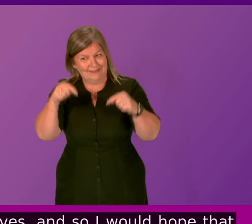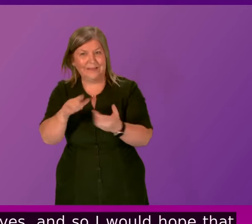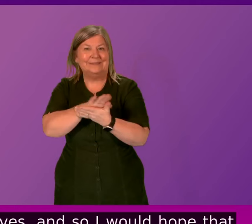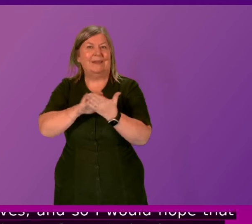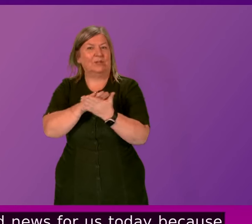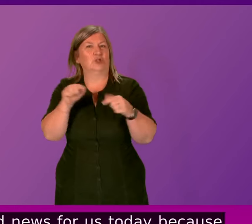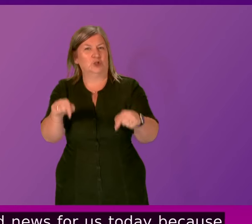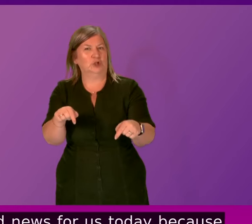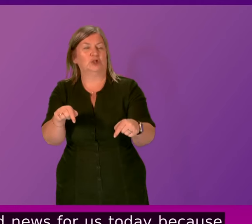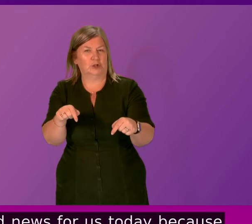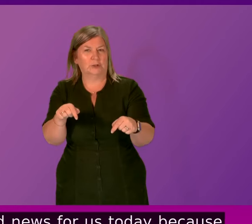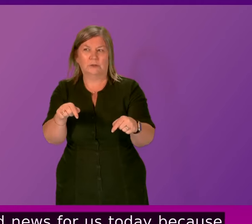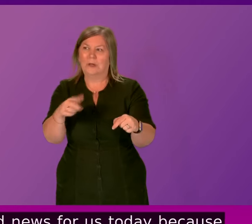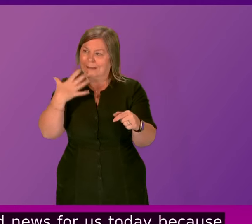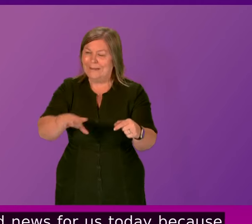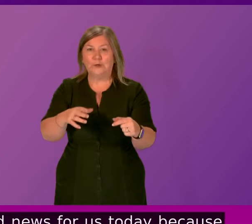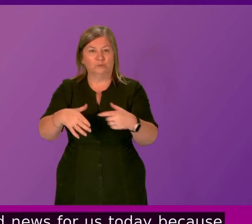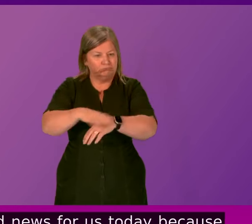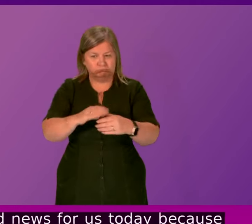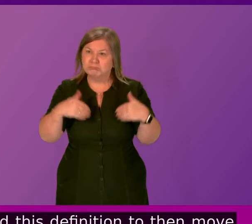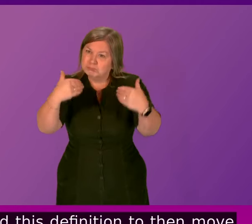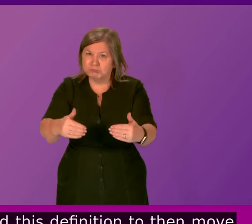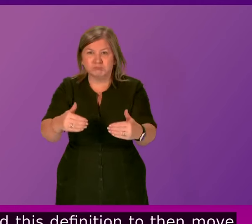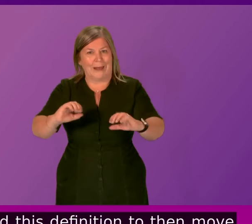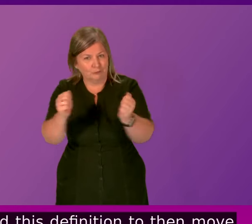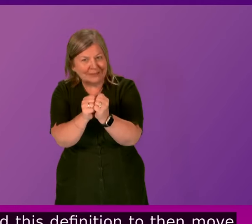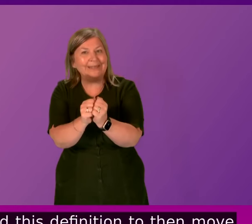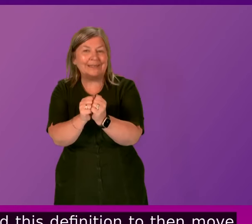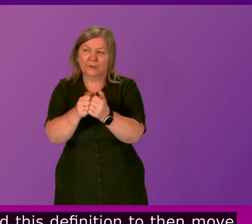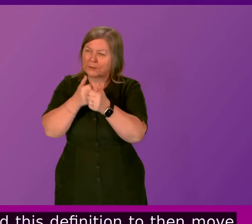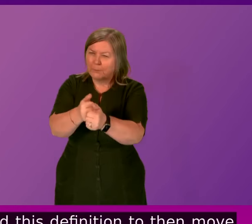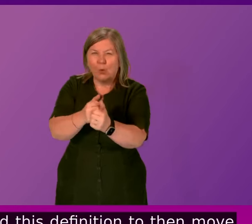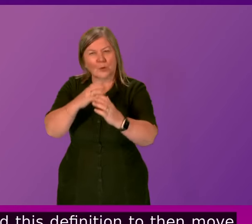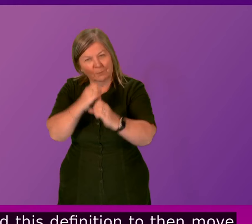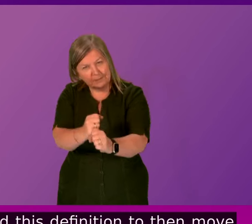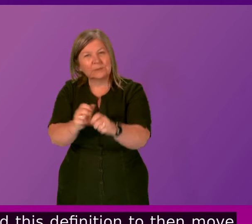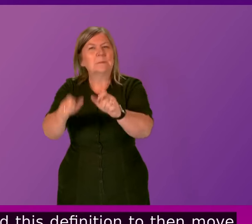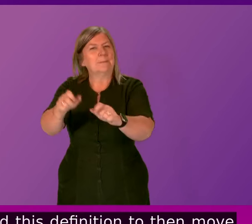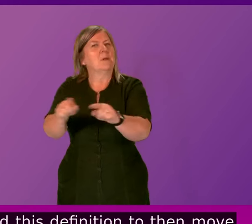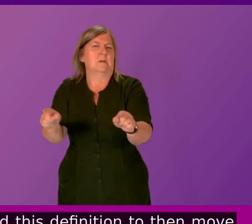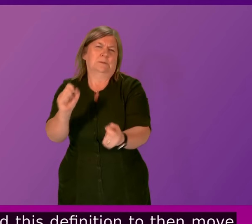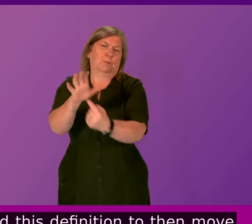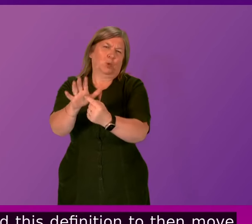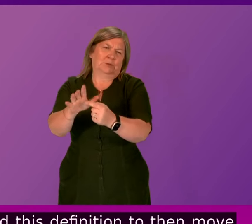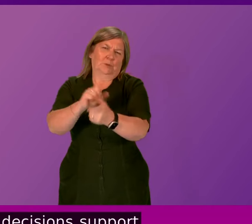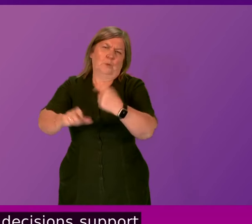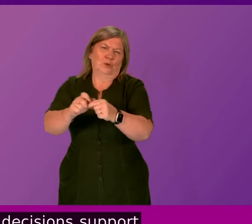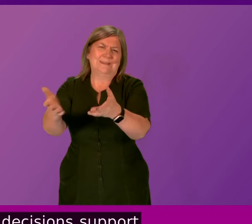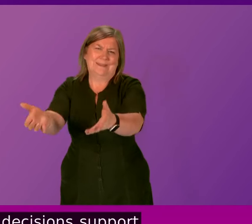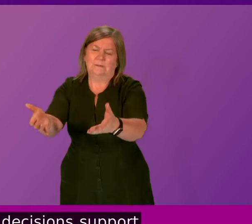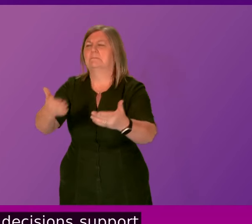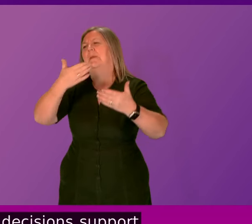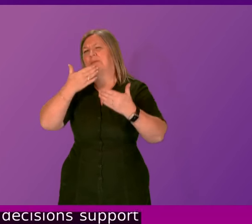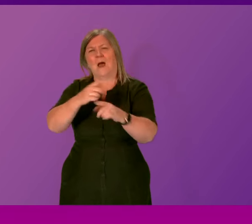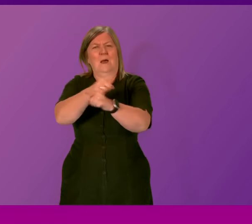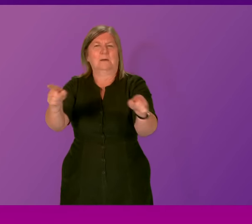definition to then move on and make proper policy decisions, support commitments to people, is really important. And I really thank everybody for